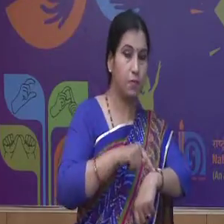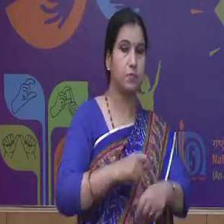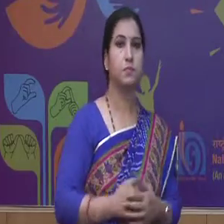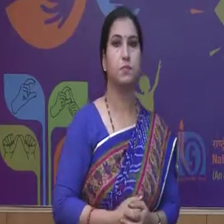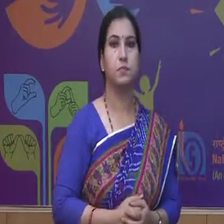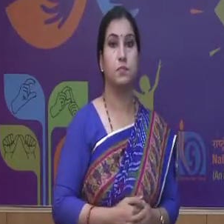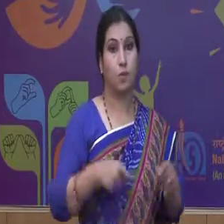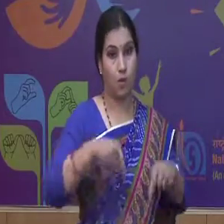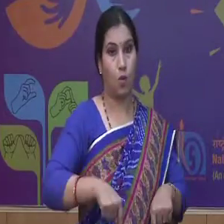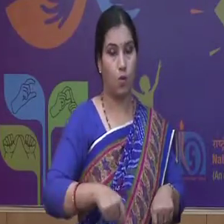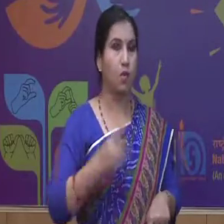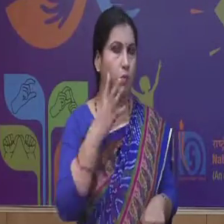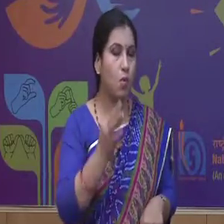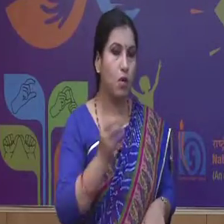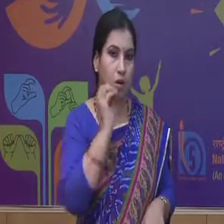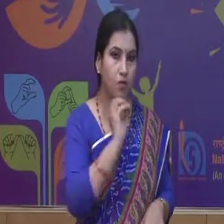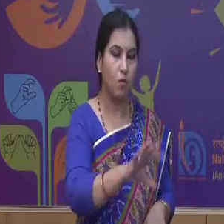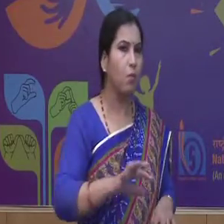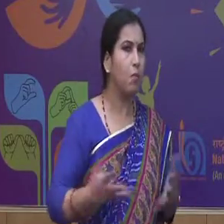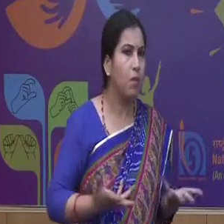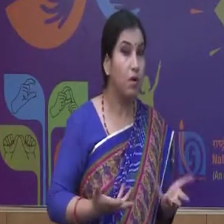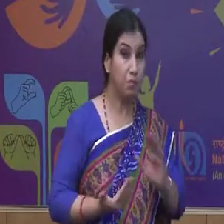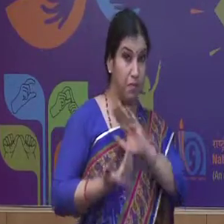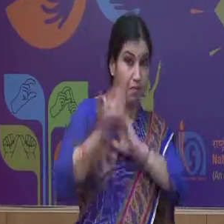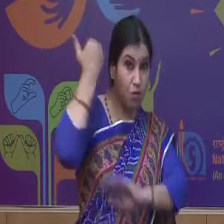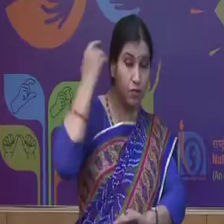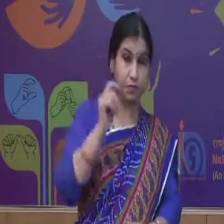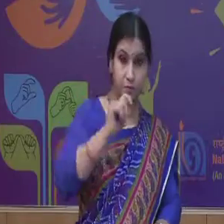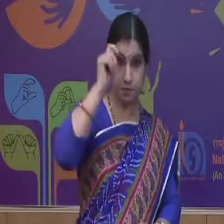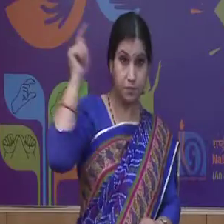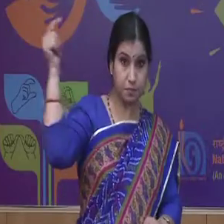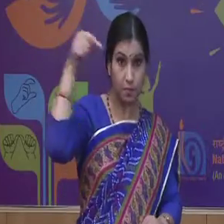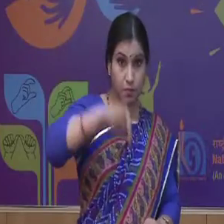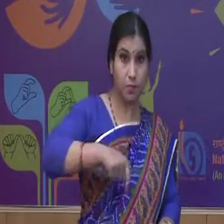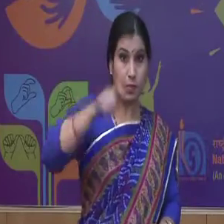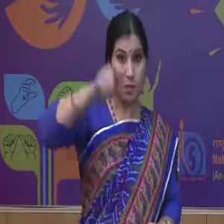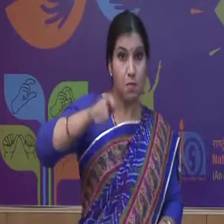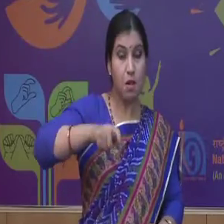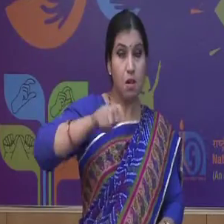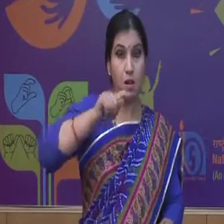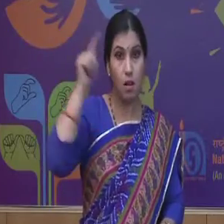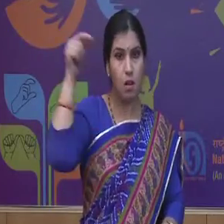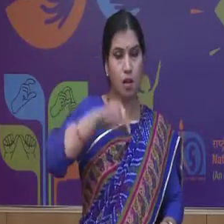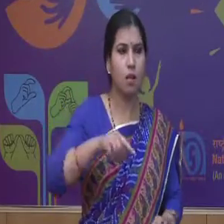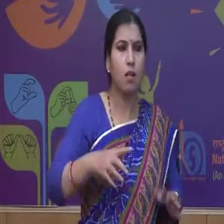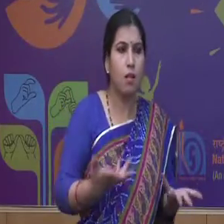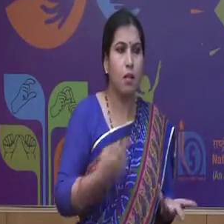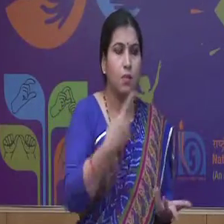Here it becomes important to know that the early British officers in India praised the ancient